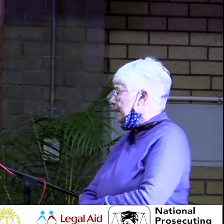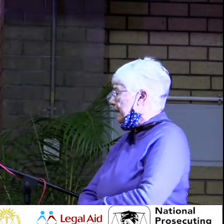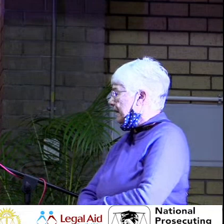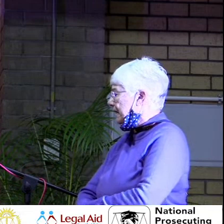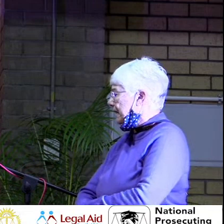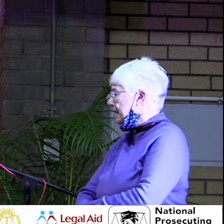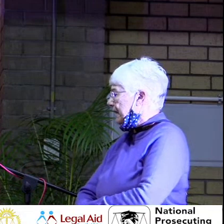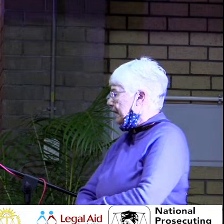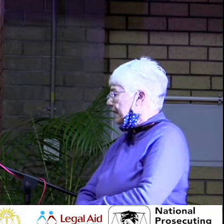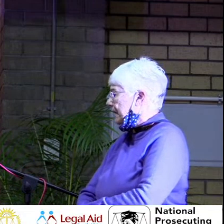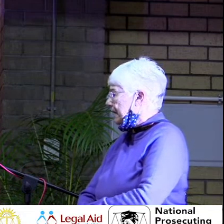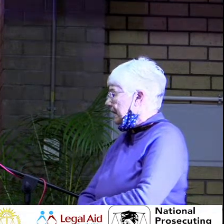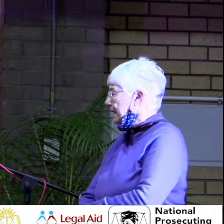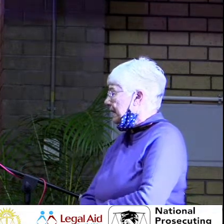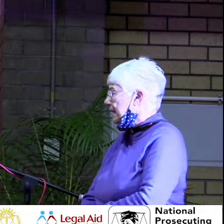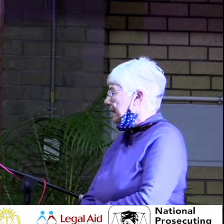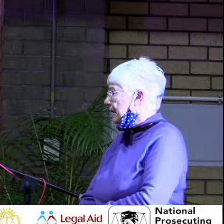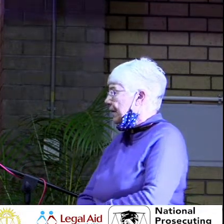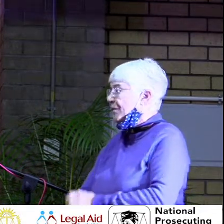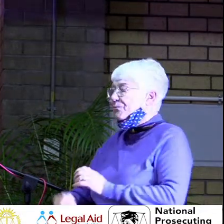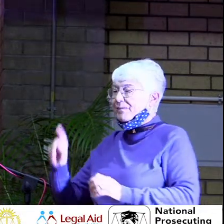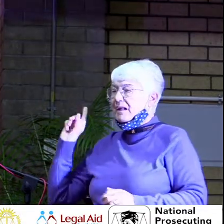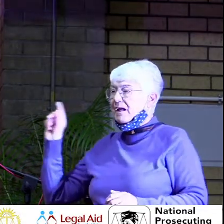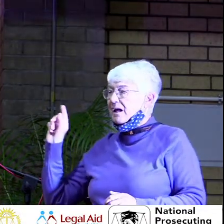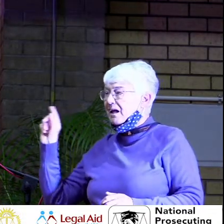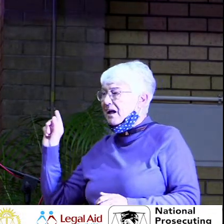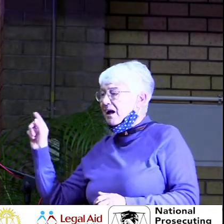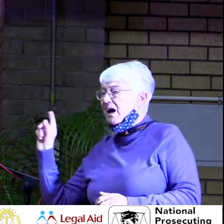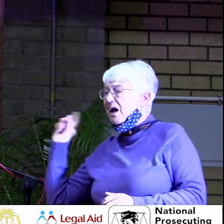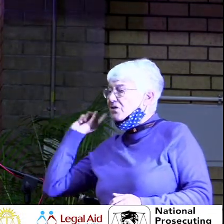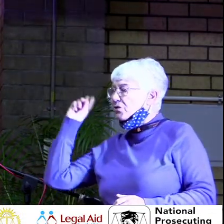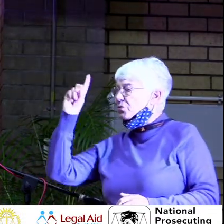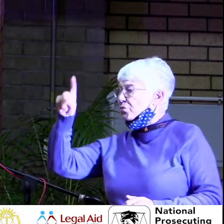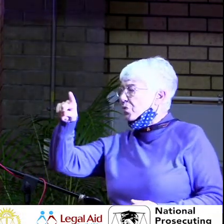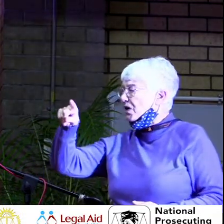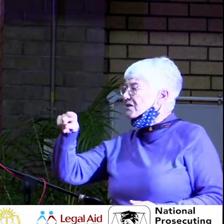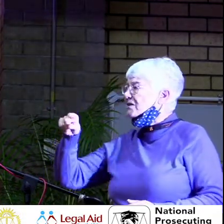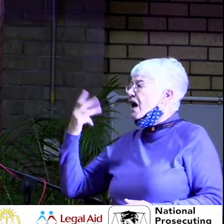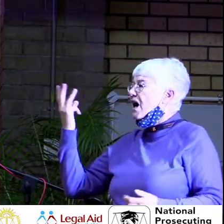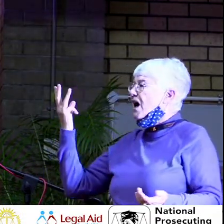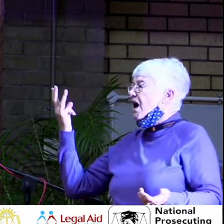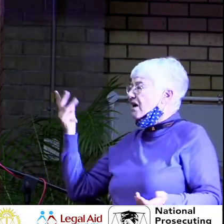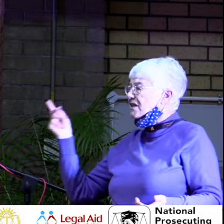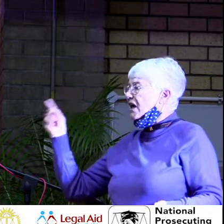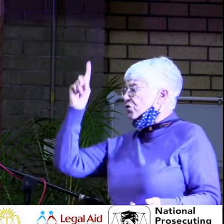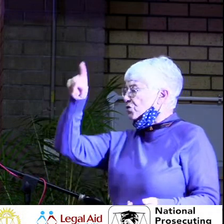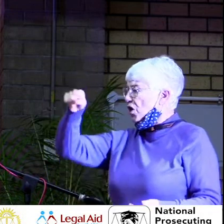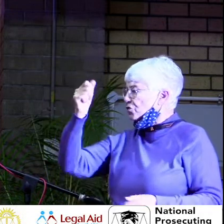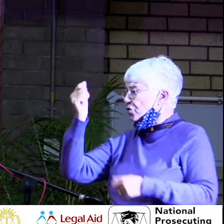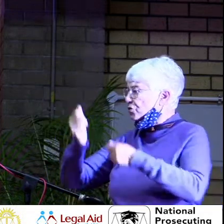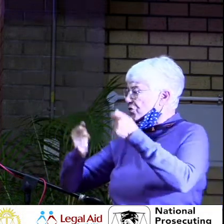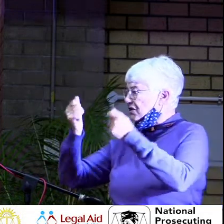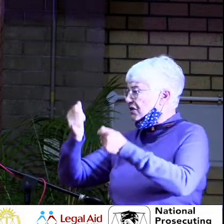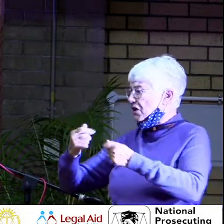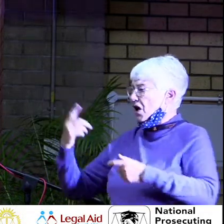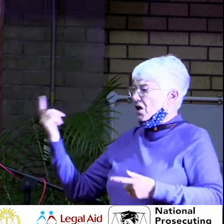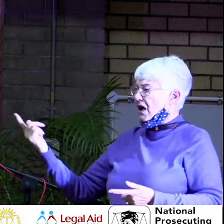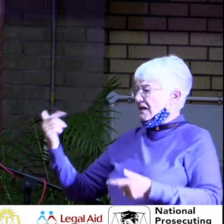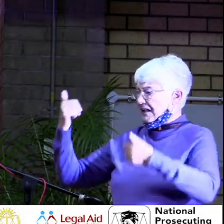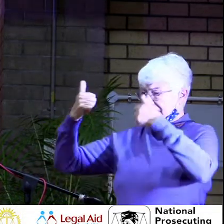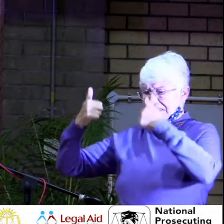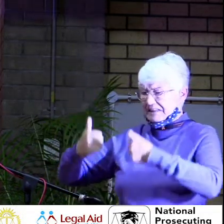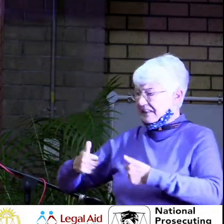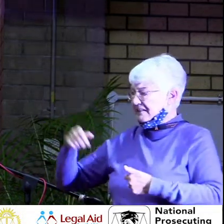Women's Day to go and march at the court, because I asked myself, what is the use of sitting here at the center? All